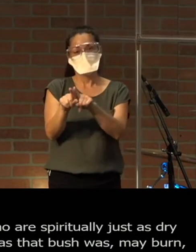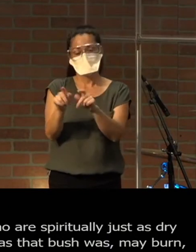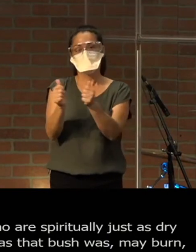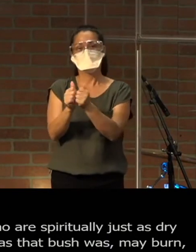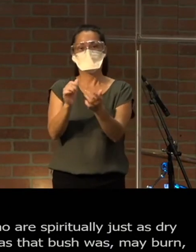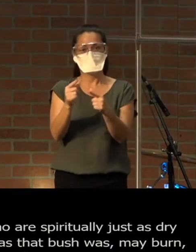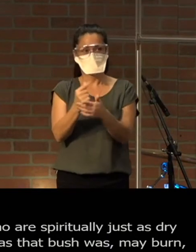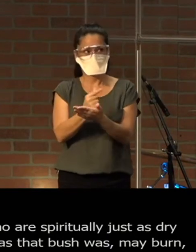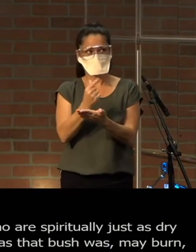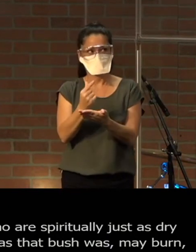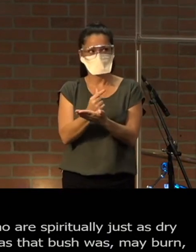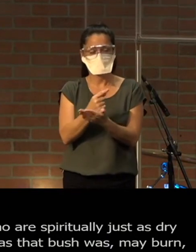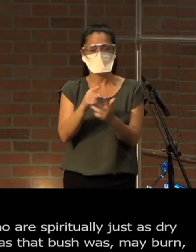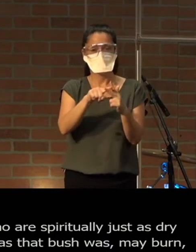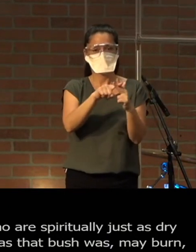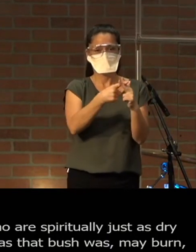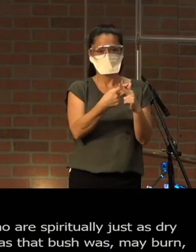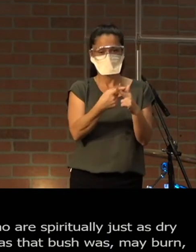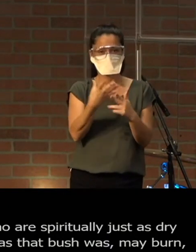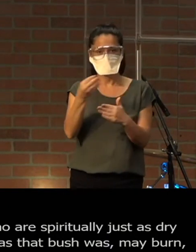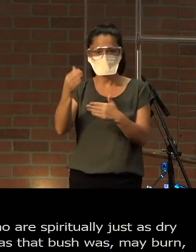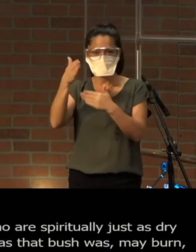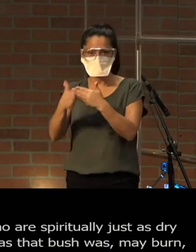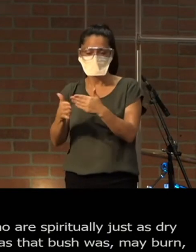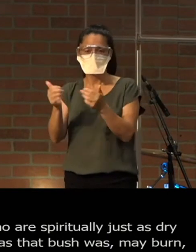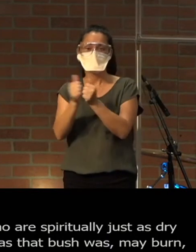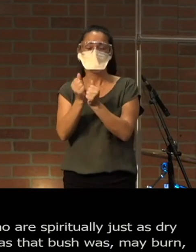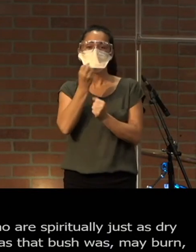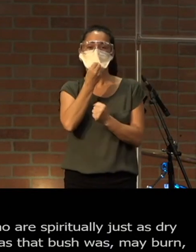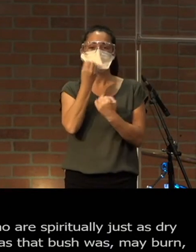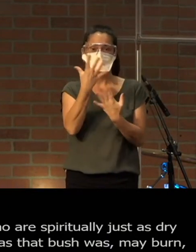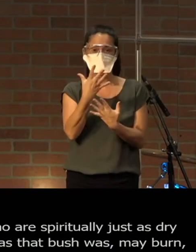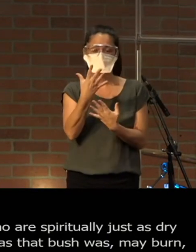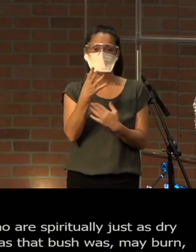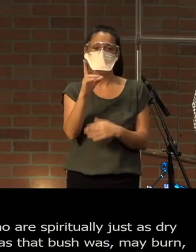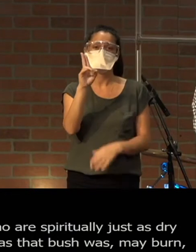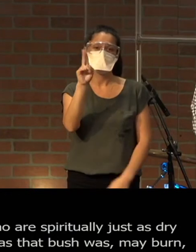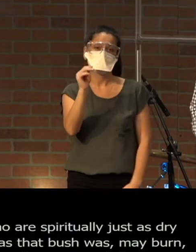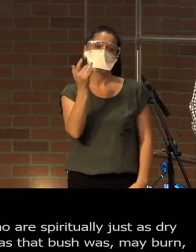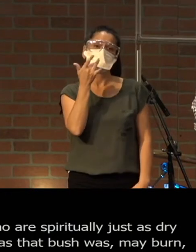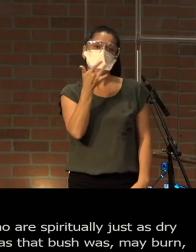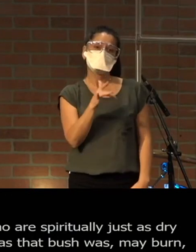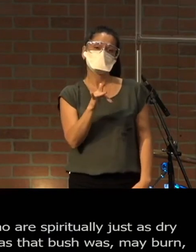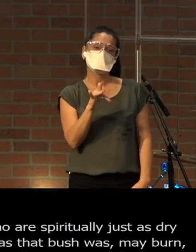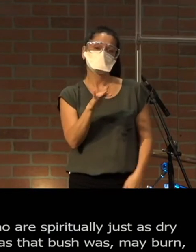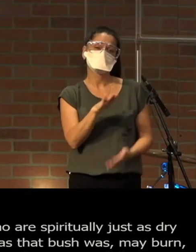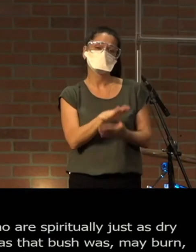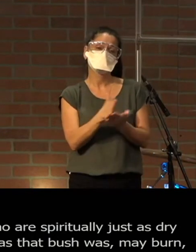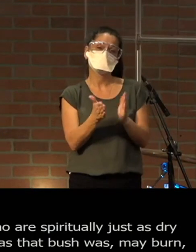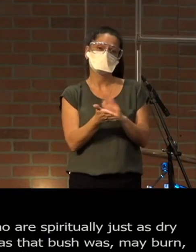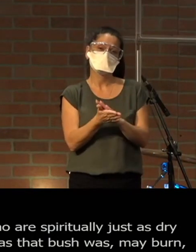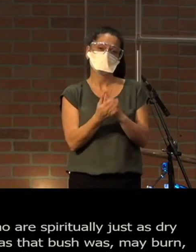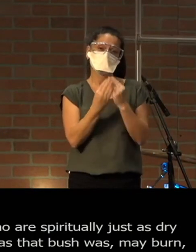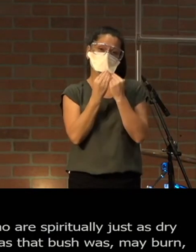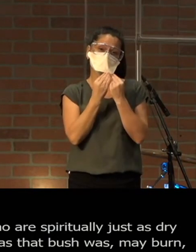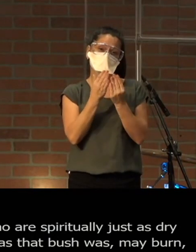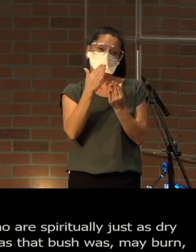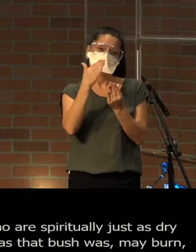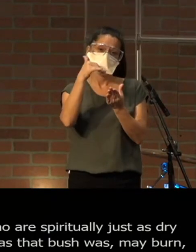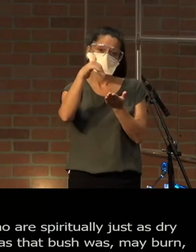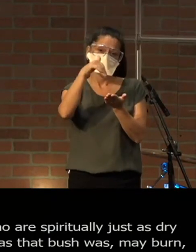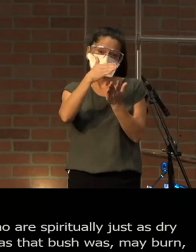which begins and ends with beautiful news. Unfortunately, though, sandwiched in between that